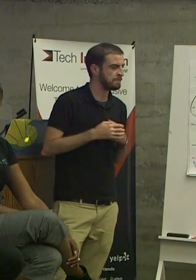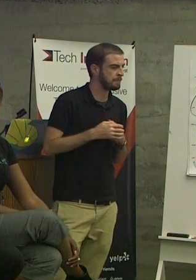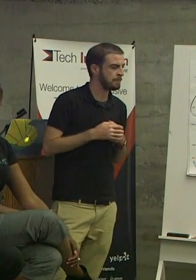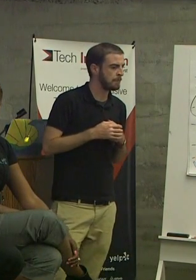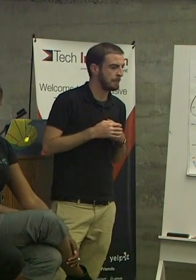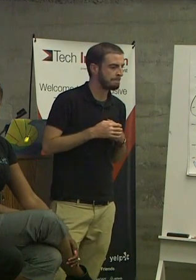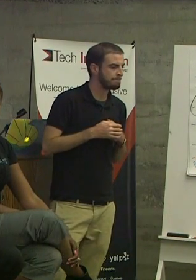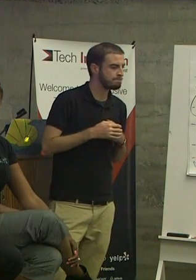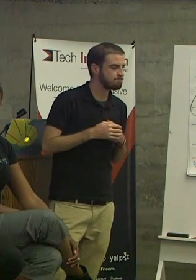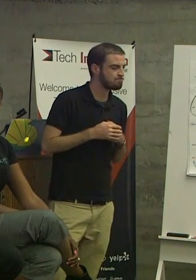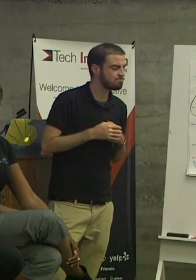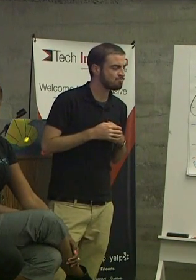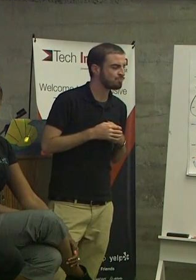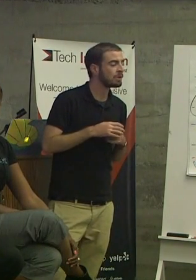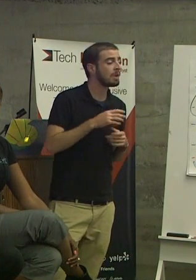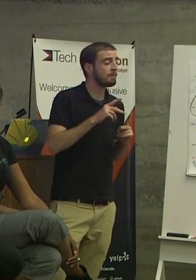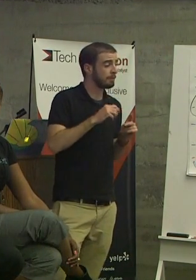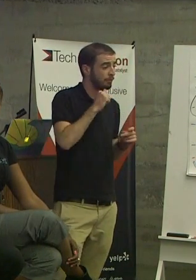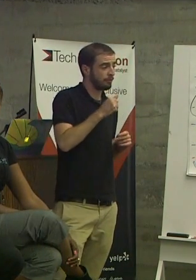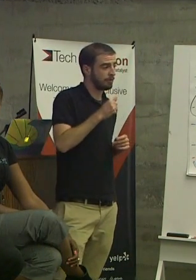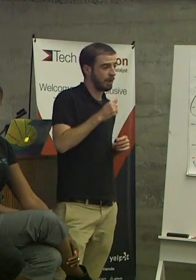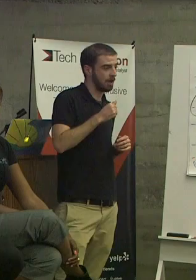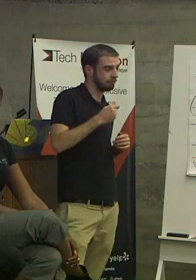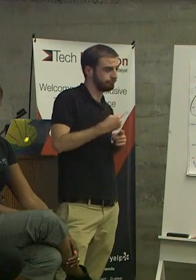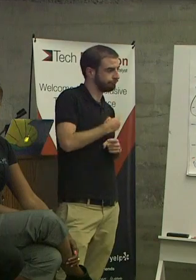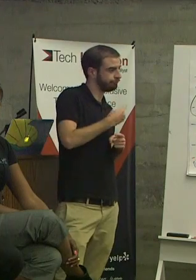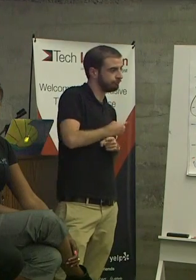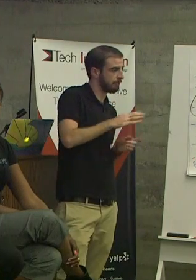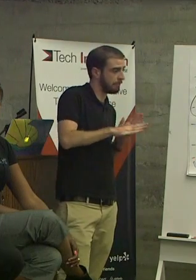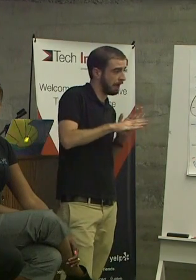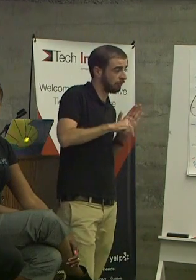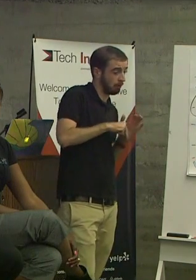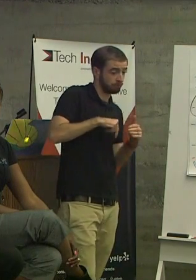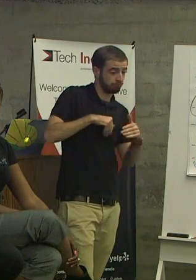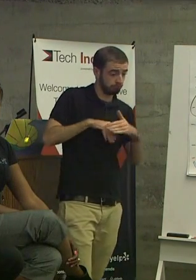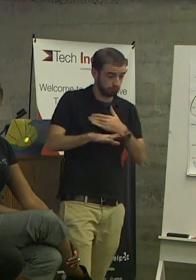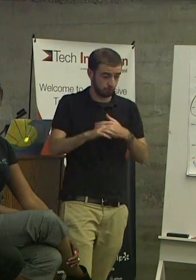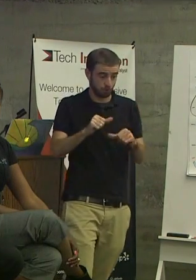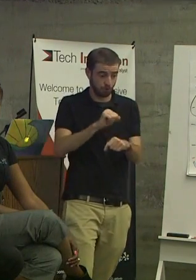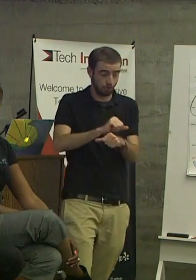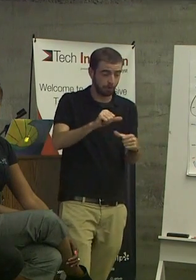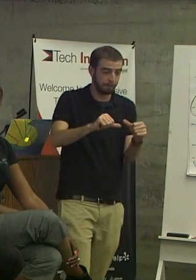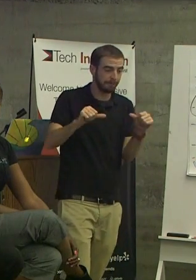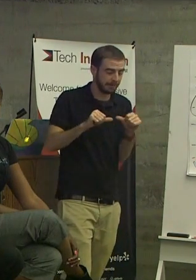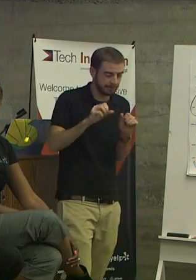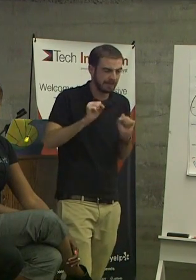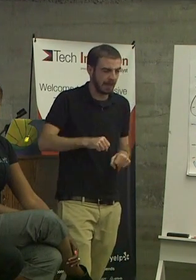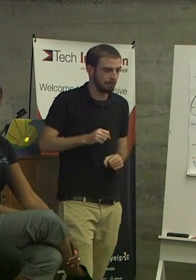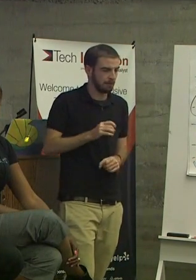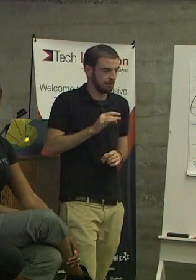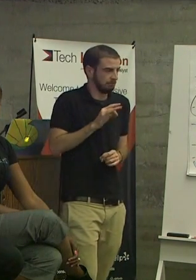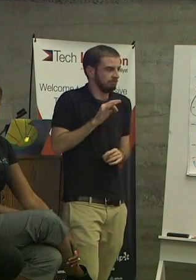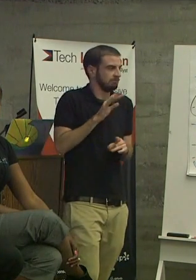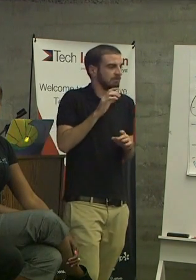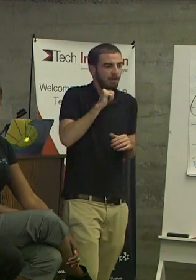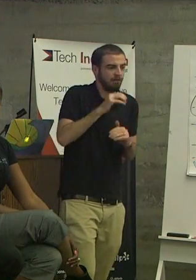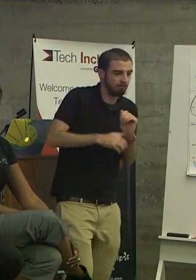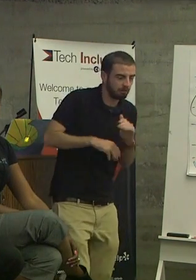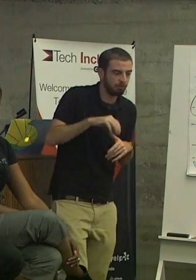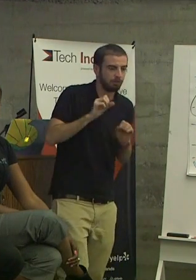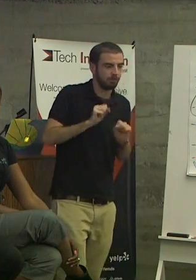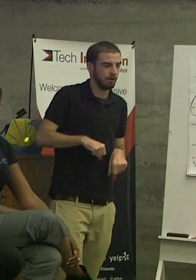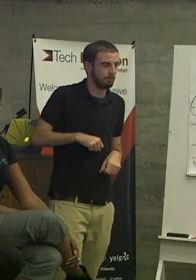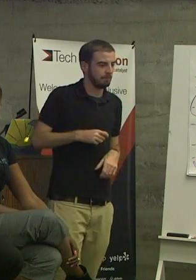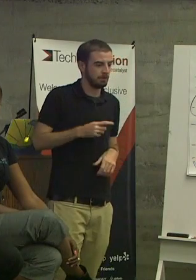when people from unconventional backgrounds enter the workplace can be hostile, can be uncomfortable, can be one